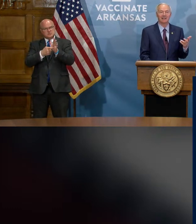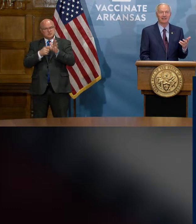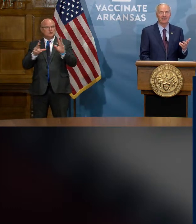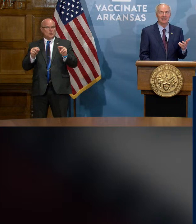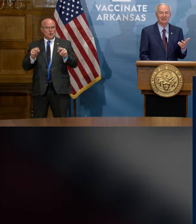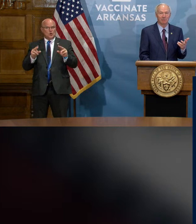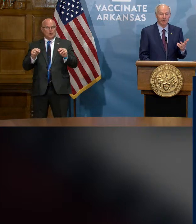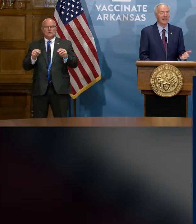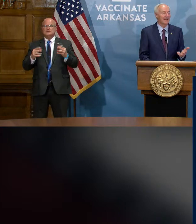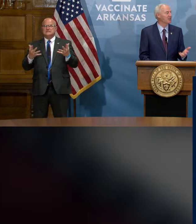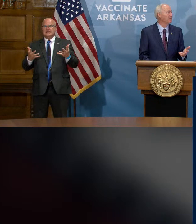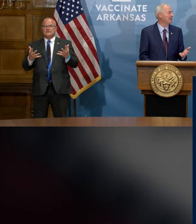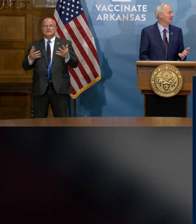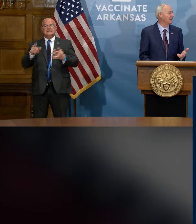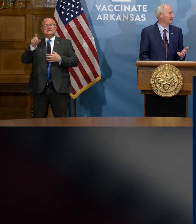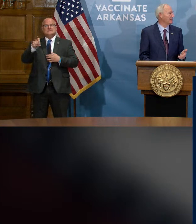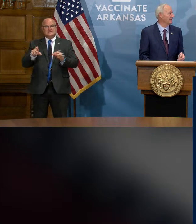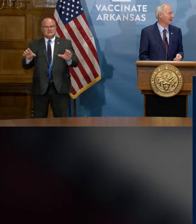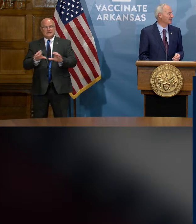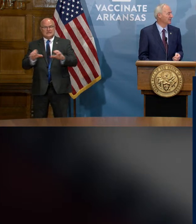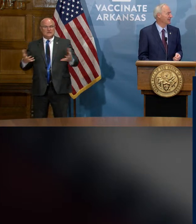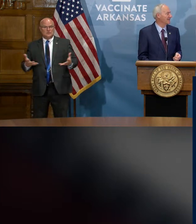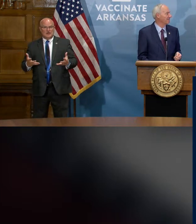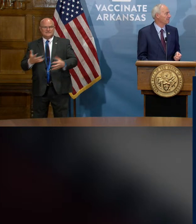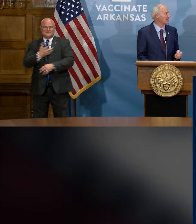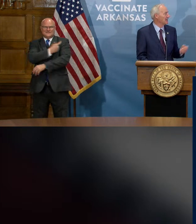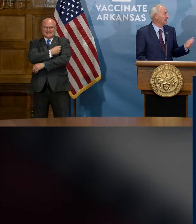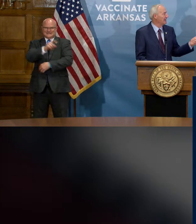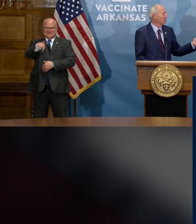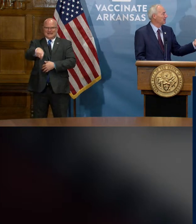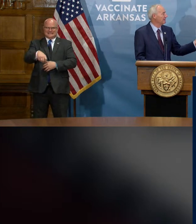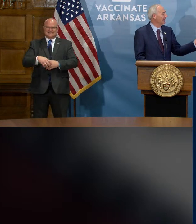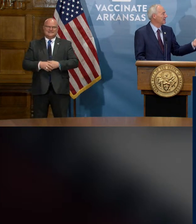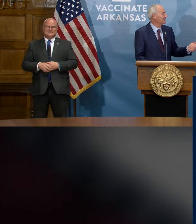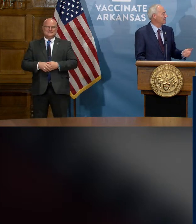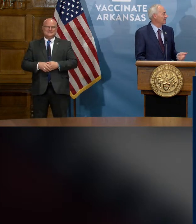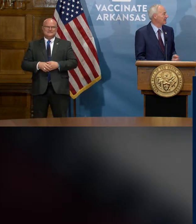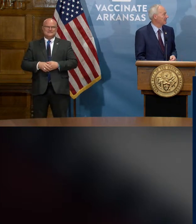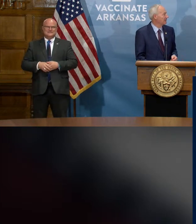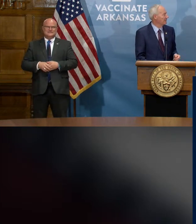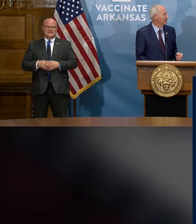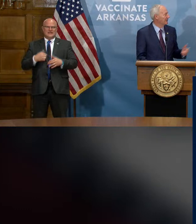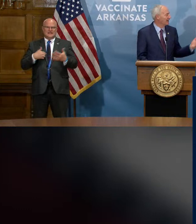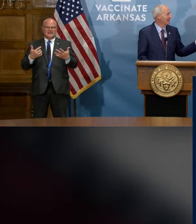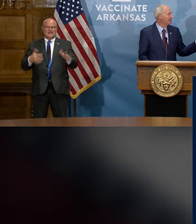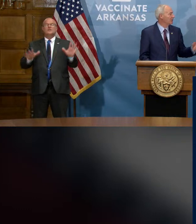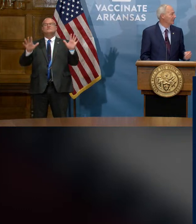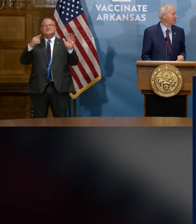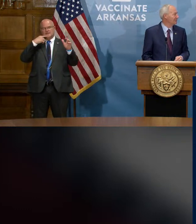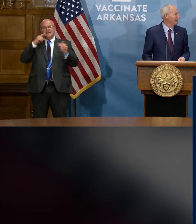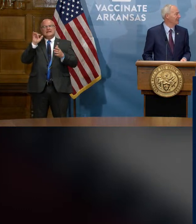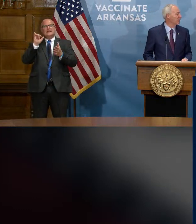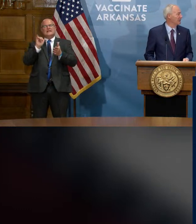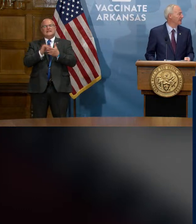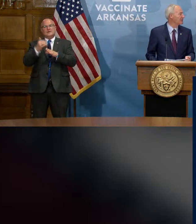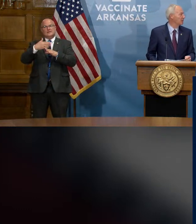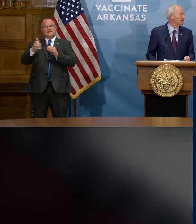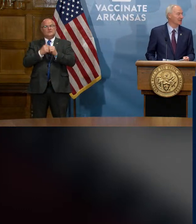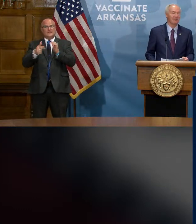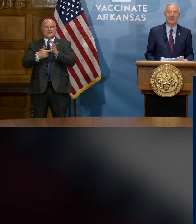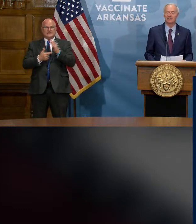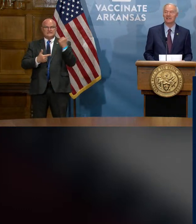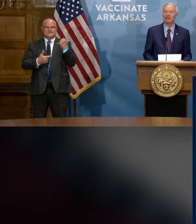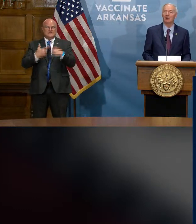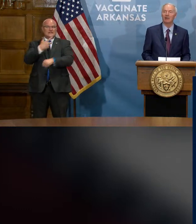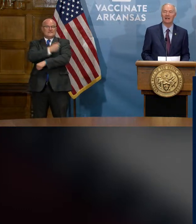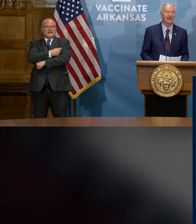saying what has to be done is to get vaccinated. And I believe that finally we'll end with this, which